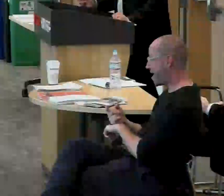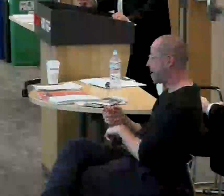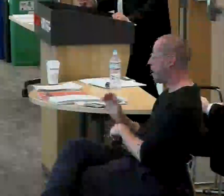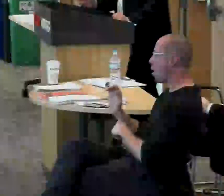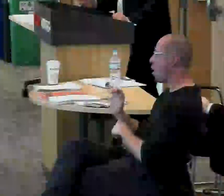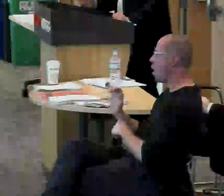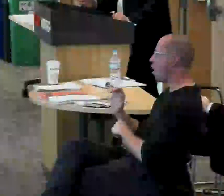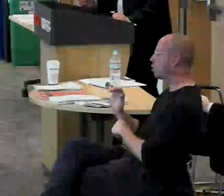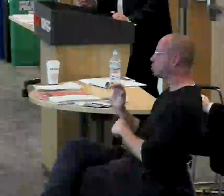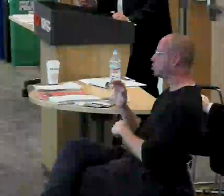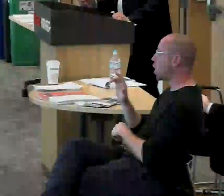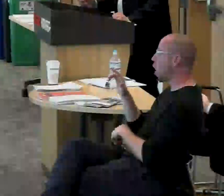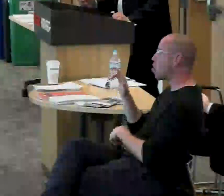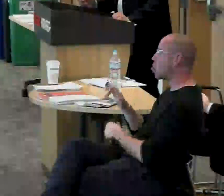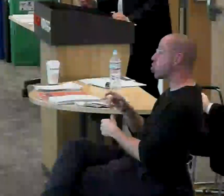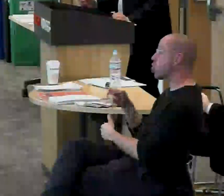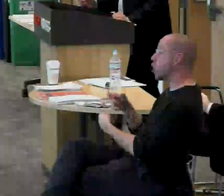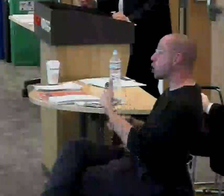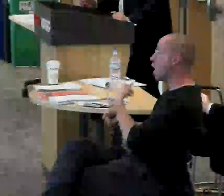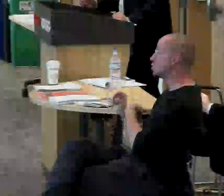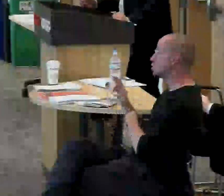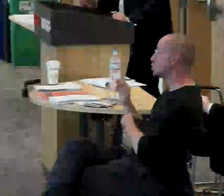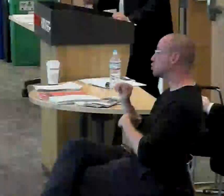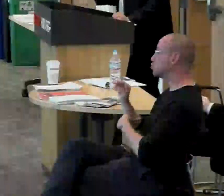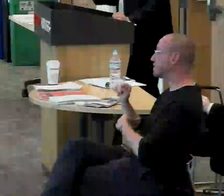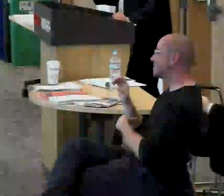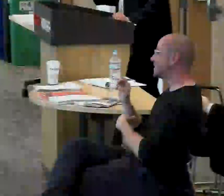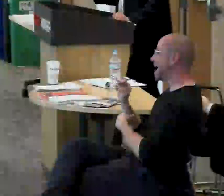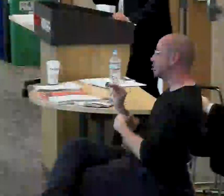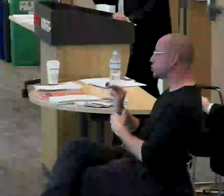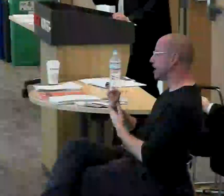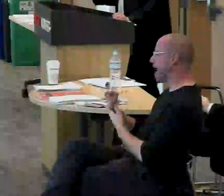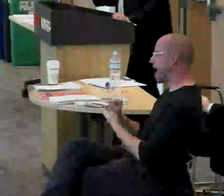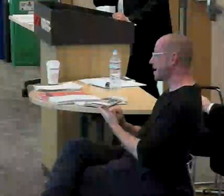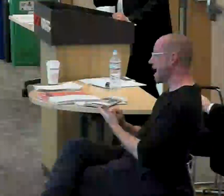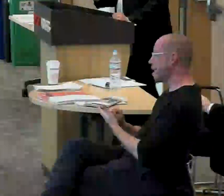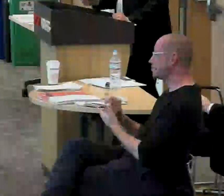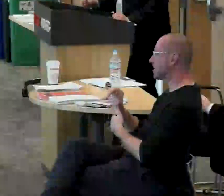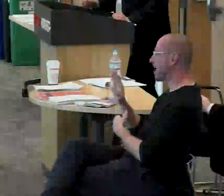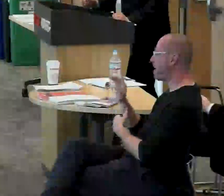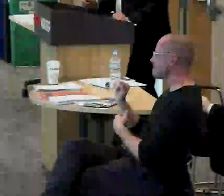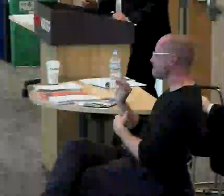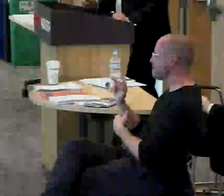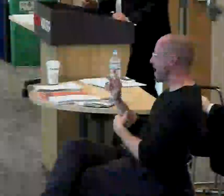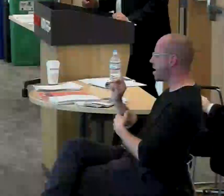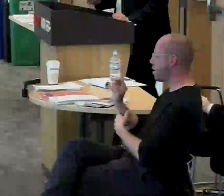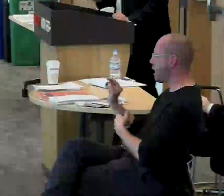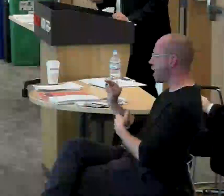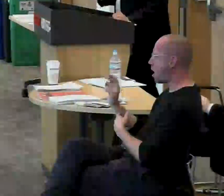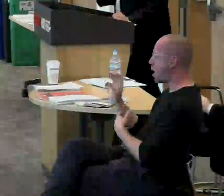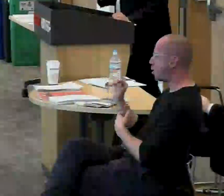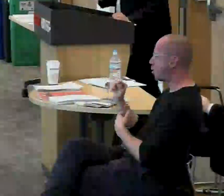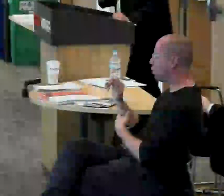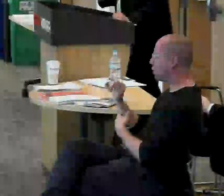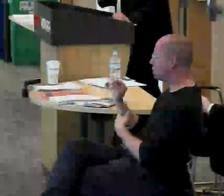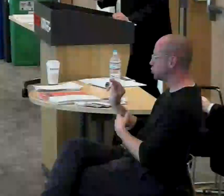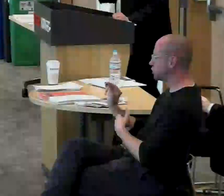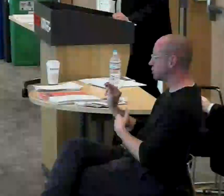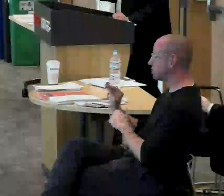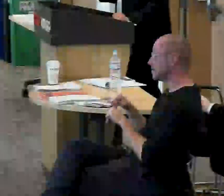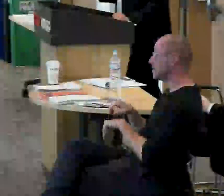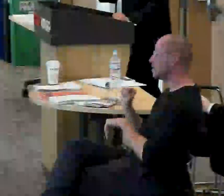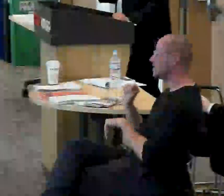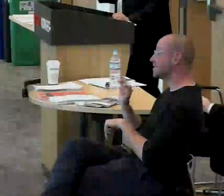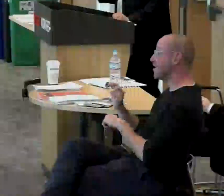low-cost transaction accounts, similar to work happening around Bank On coalitions. Here in San Francisco, there's Bank On San Francisco, which is